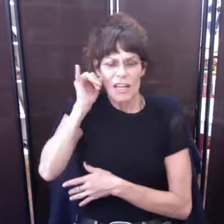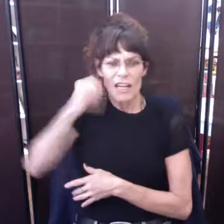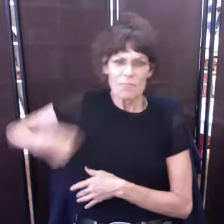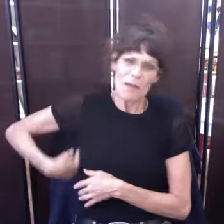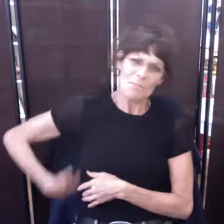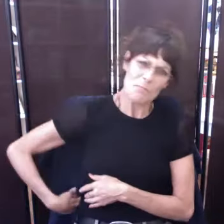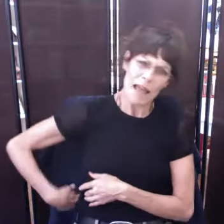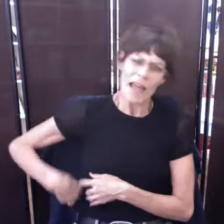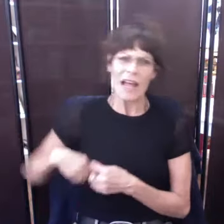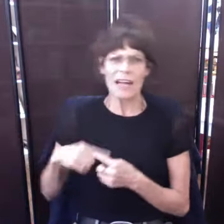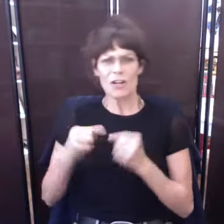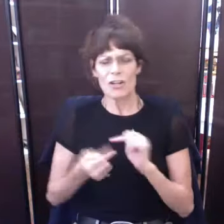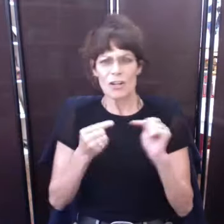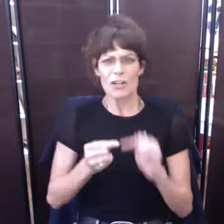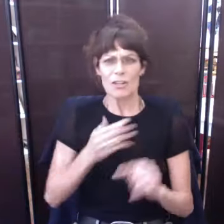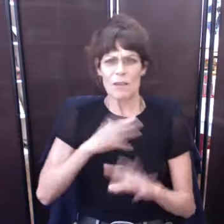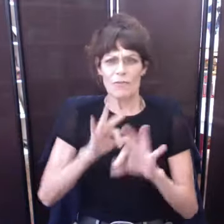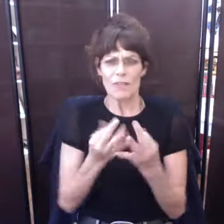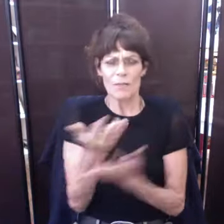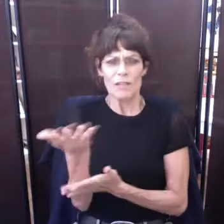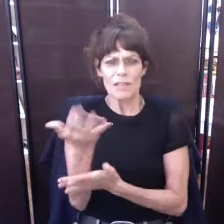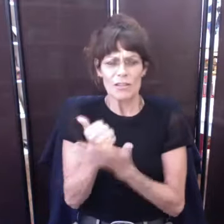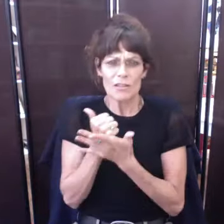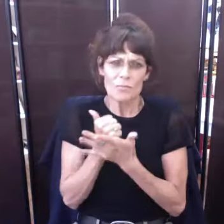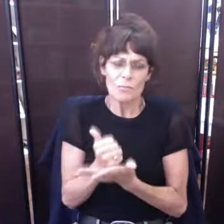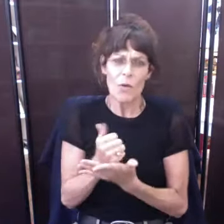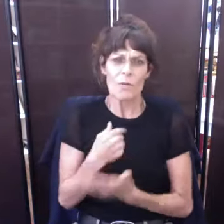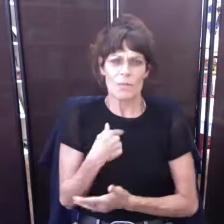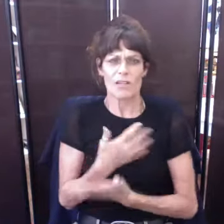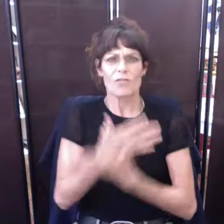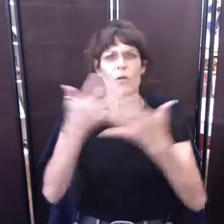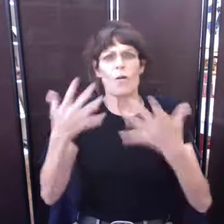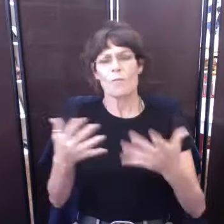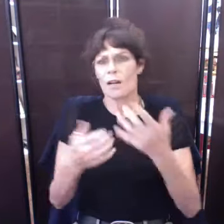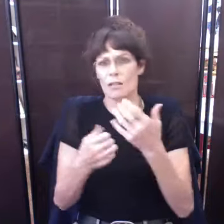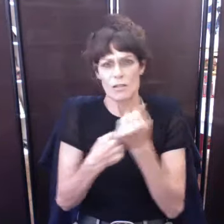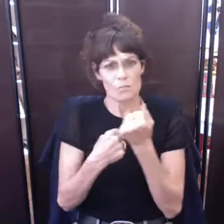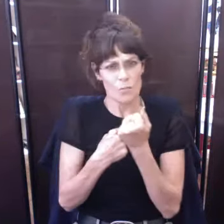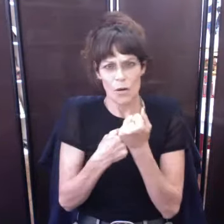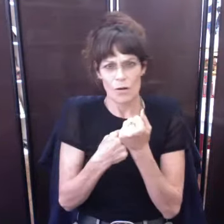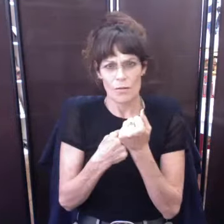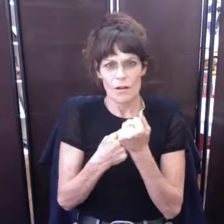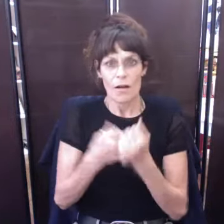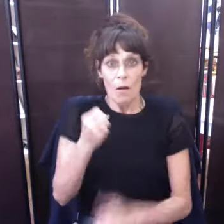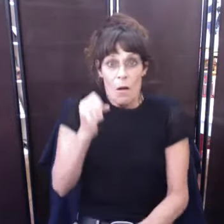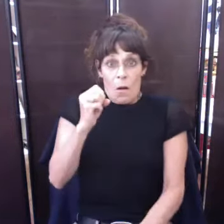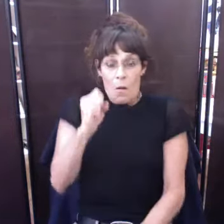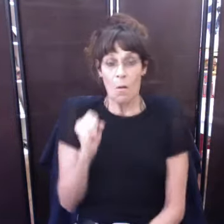know, and I just have so much support from where I came from. Oh my God, I totally forgot to tell my digits.